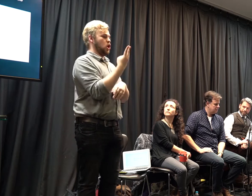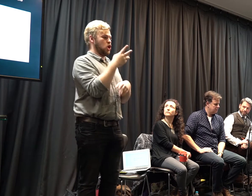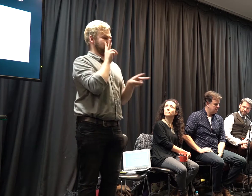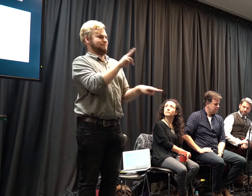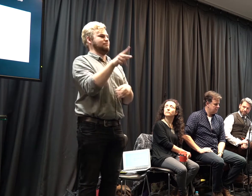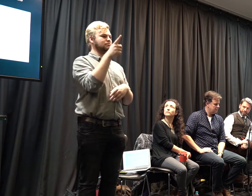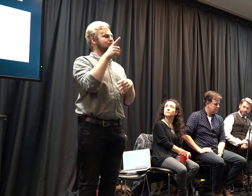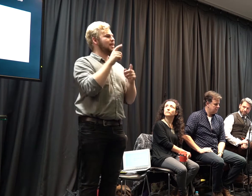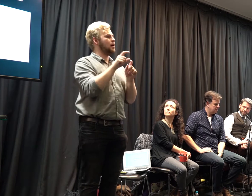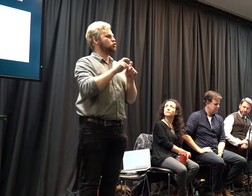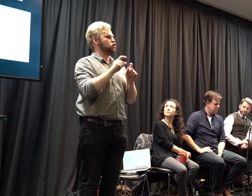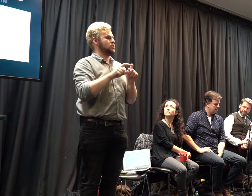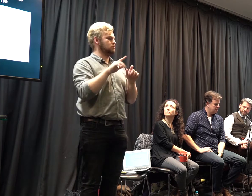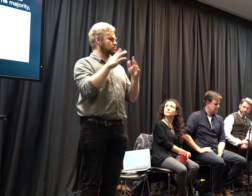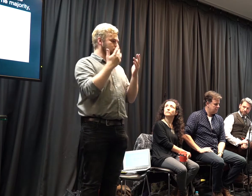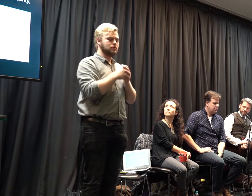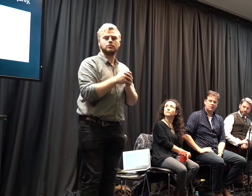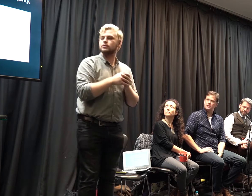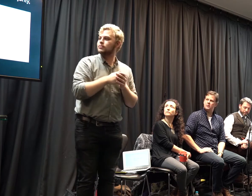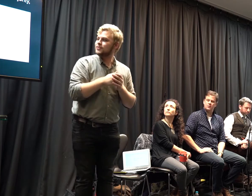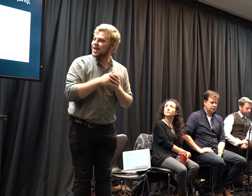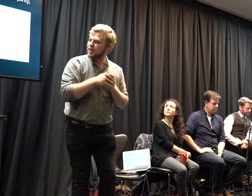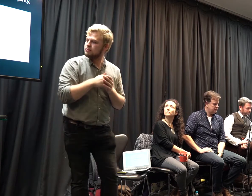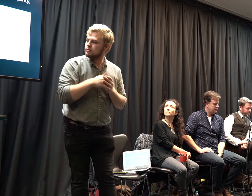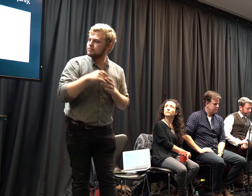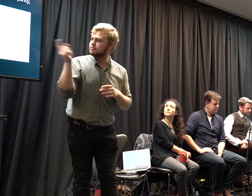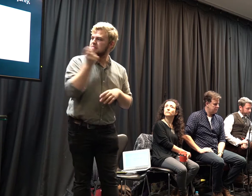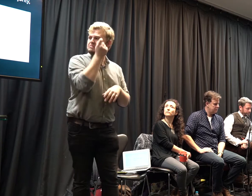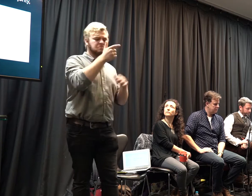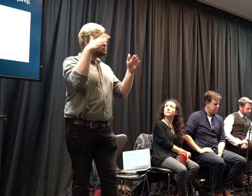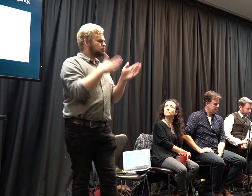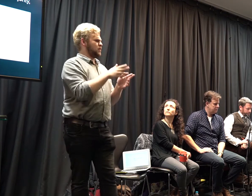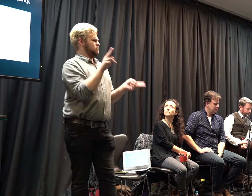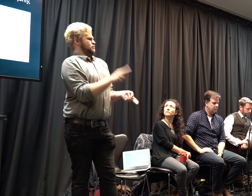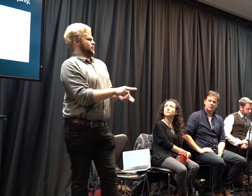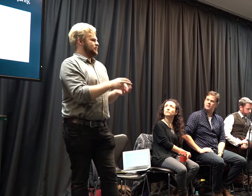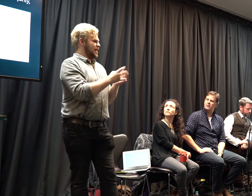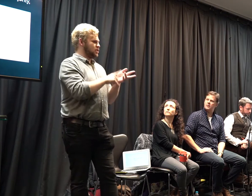The majority, over a third, access captioned performances regularly.